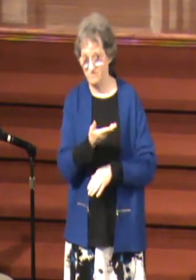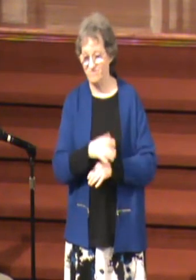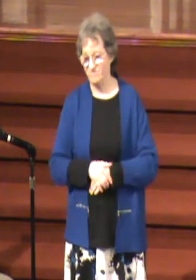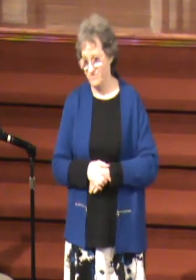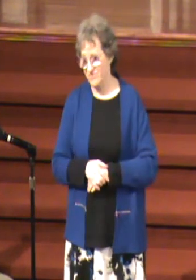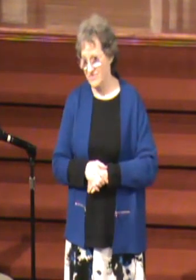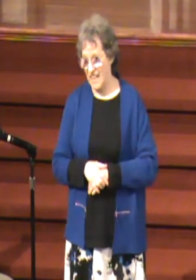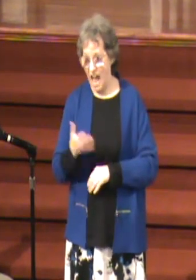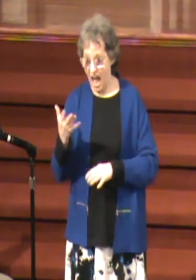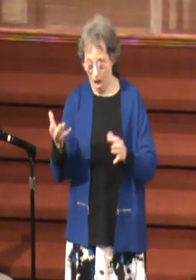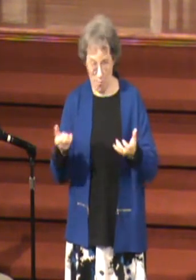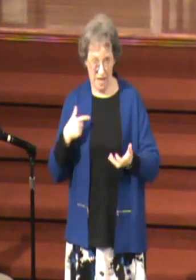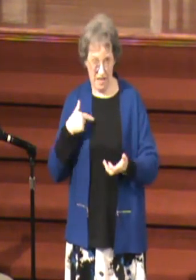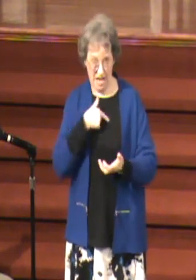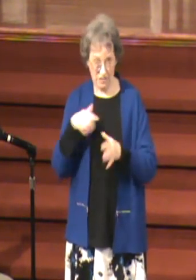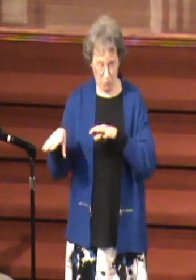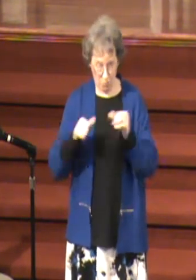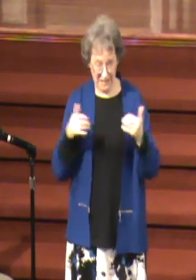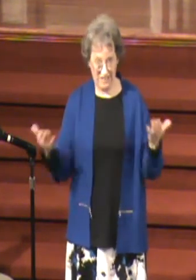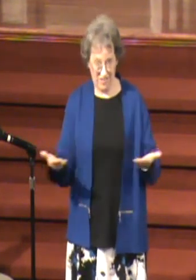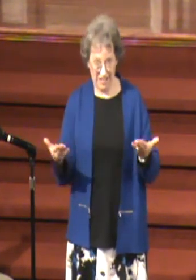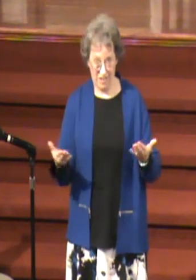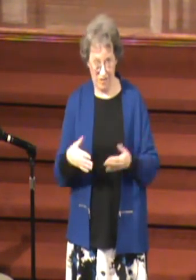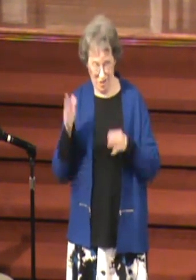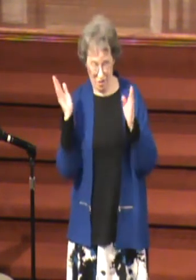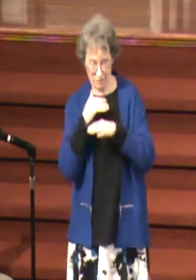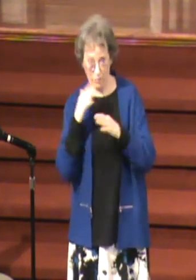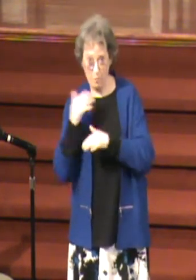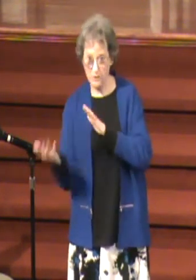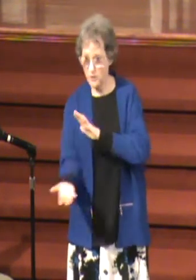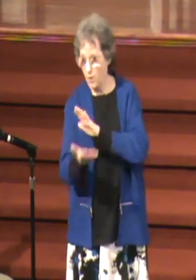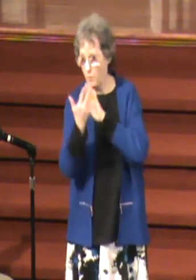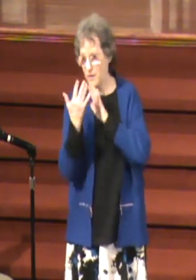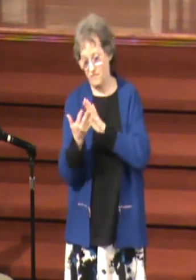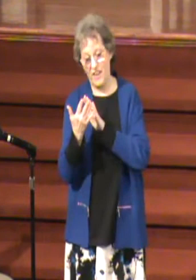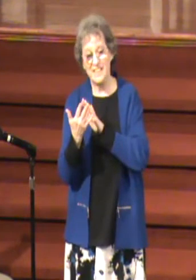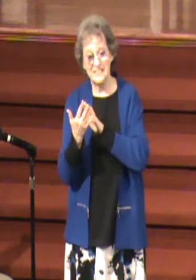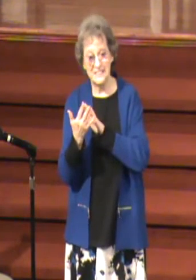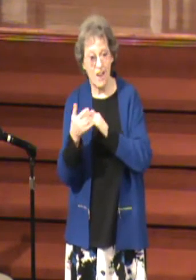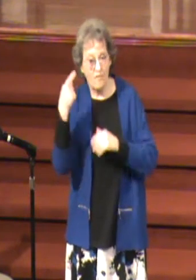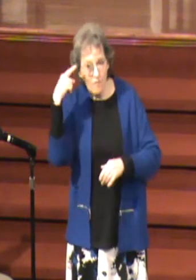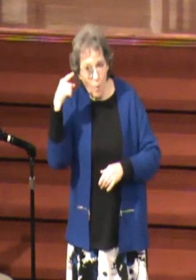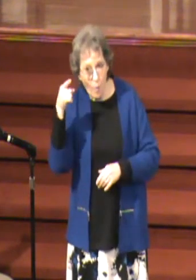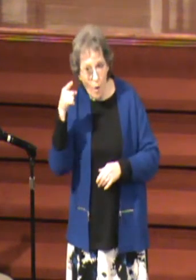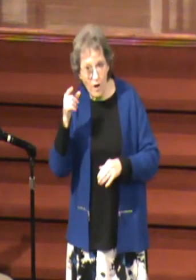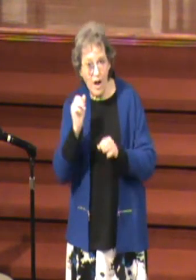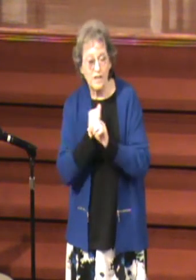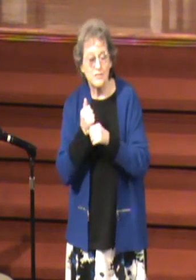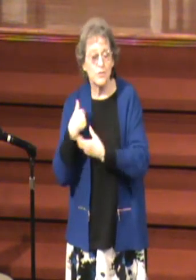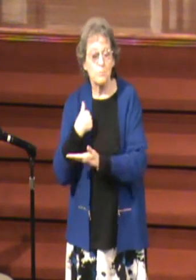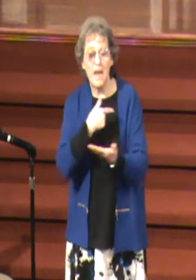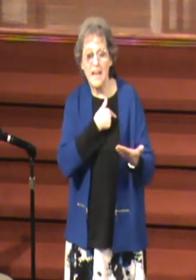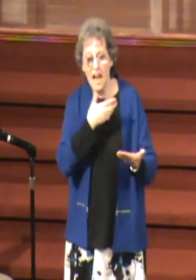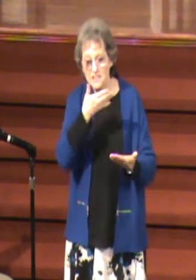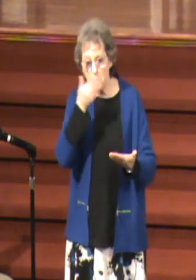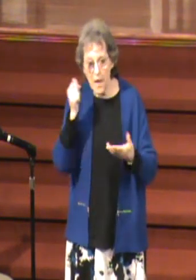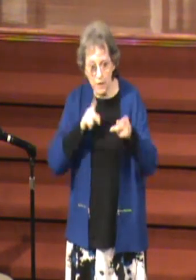leave here today realizing that the trials we face, they're to make us better. They're not to make us worse. They're to make us better.